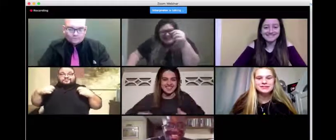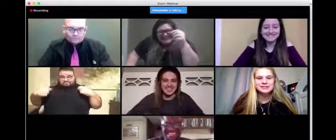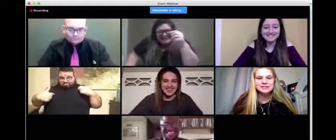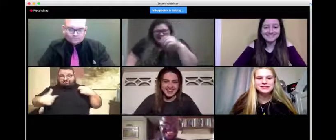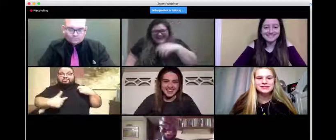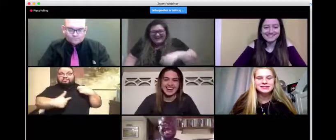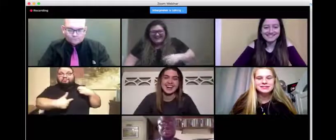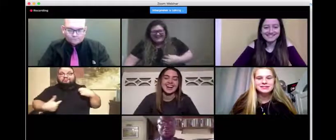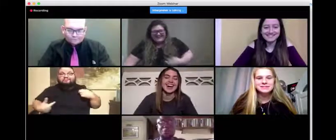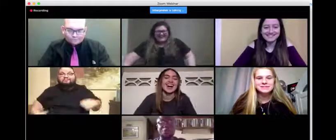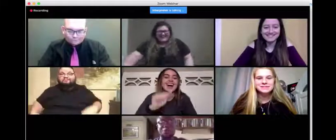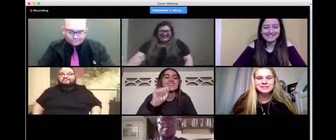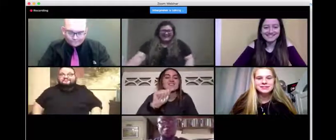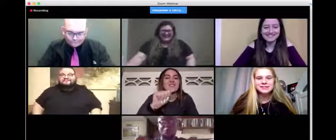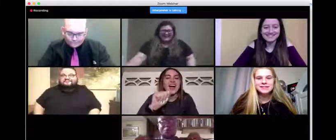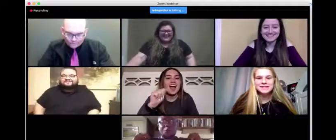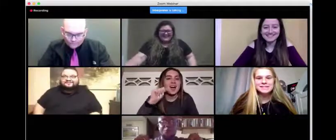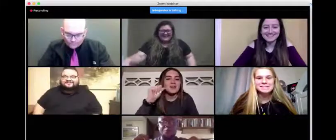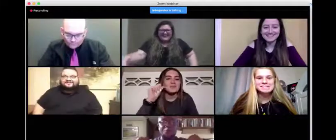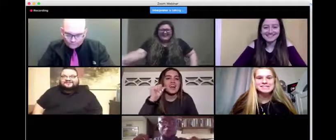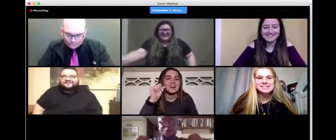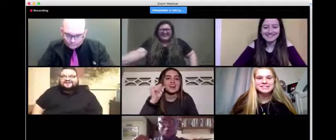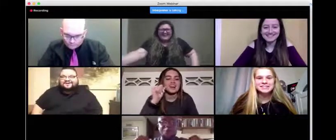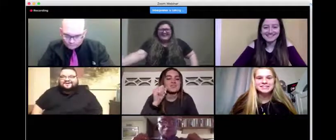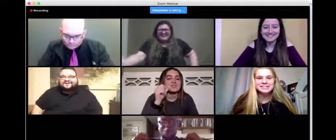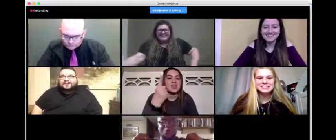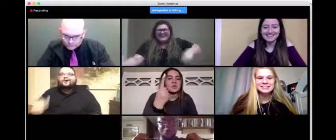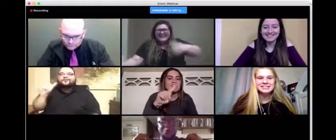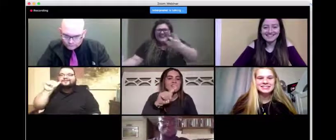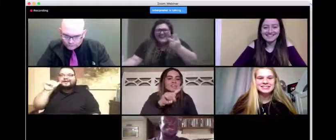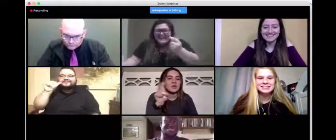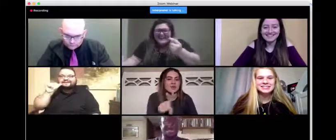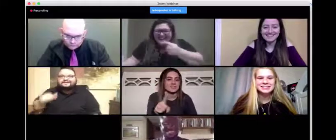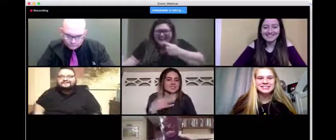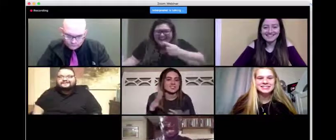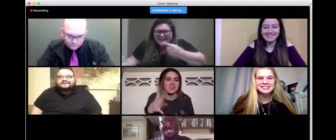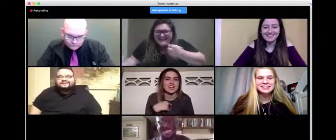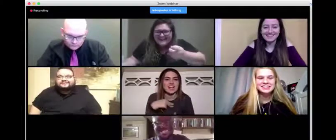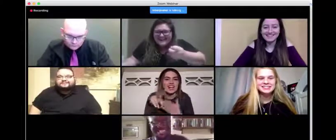Andre's got deaf tunes. Deaf tunes.